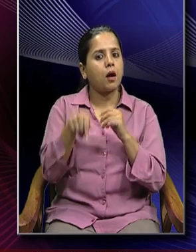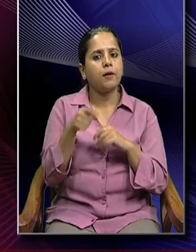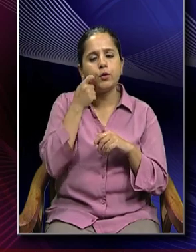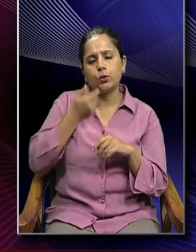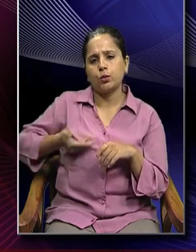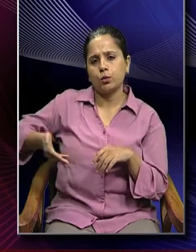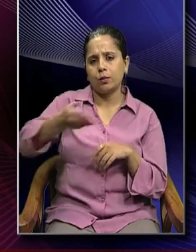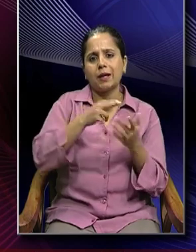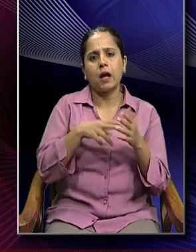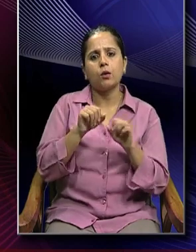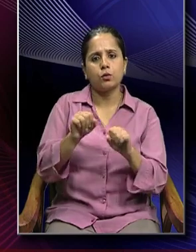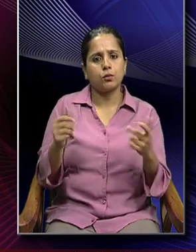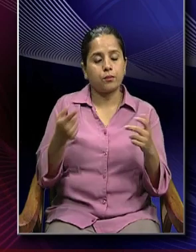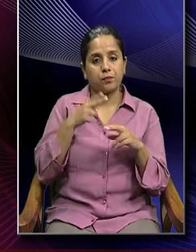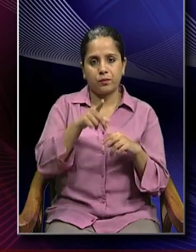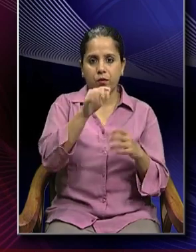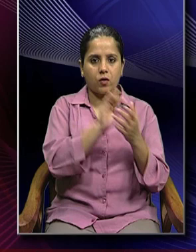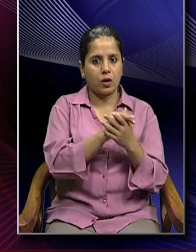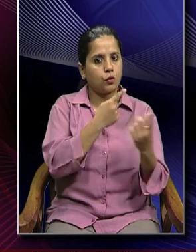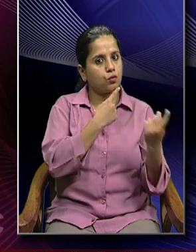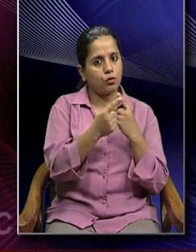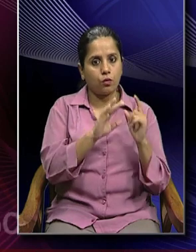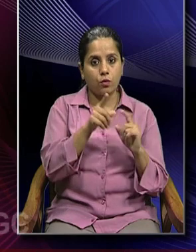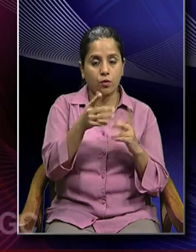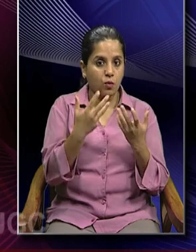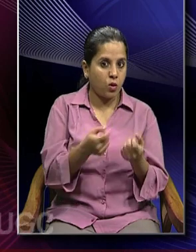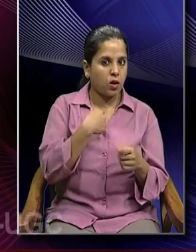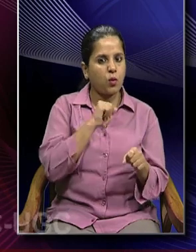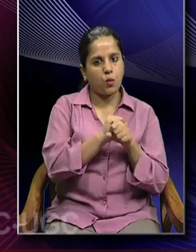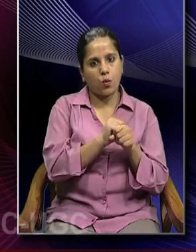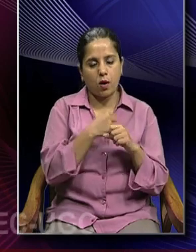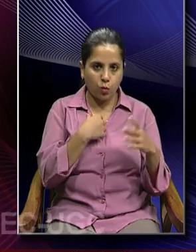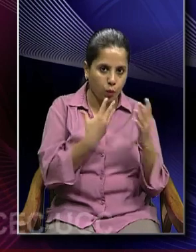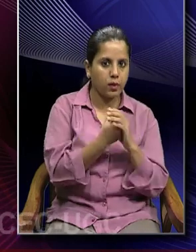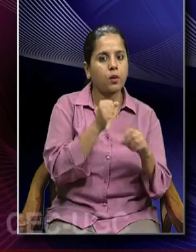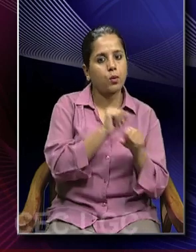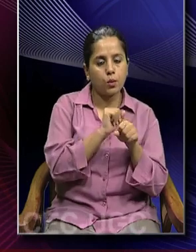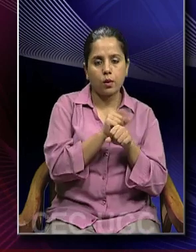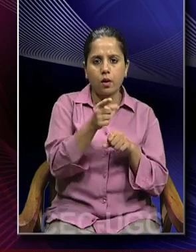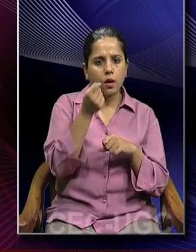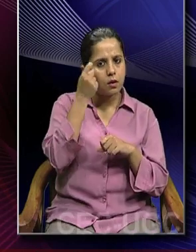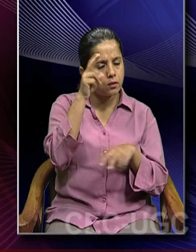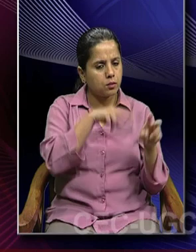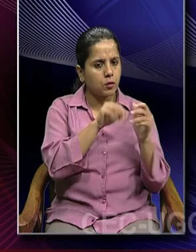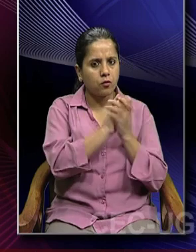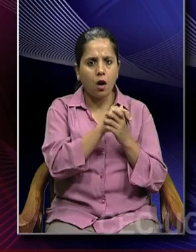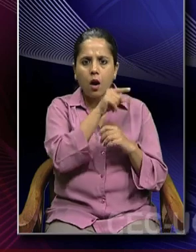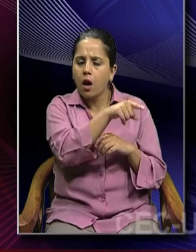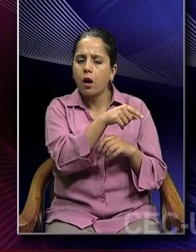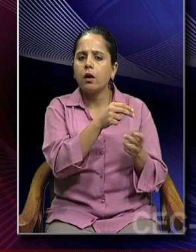being. If you are talking to your friend, if you really wish to work with your friend, understanding the nature of your friend is very